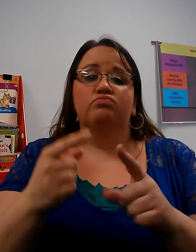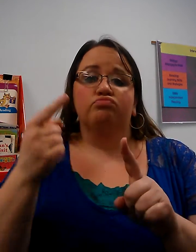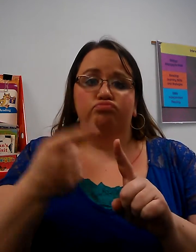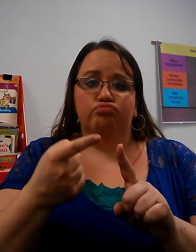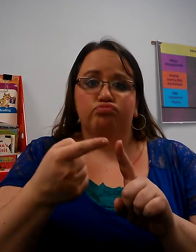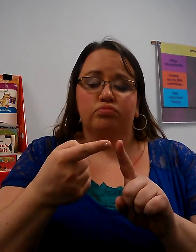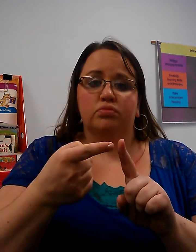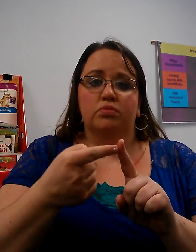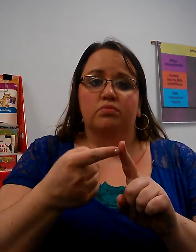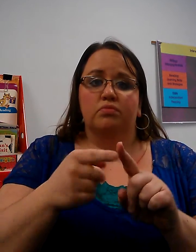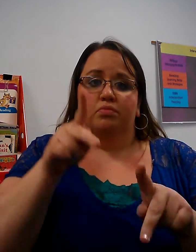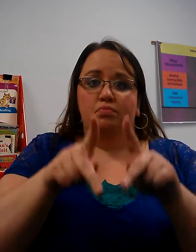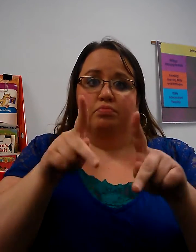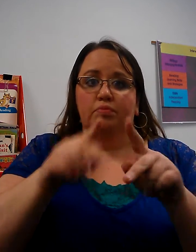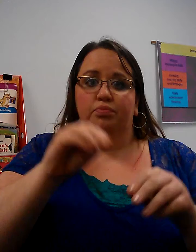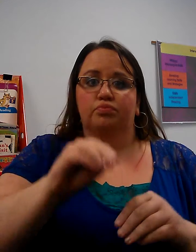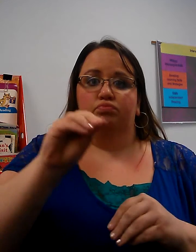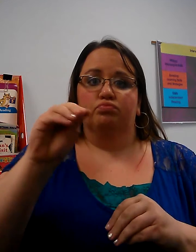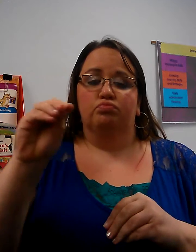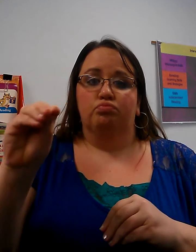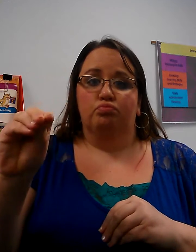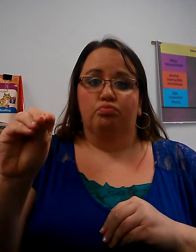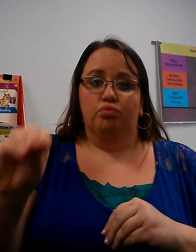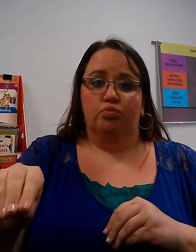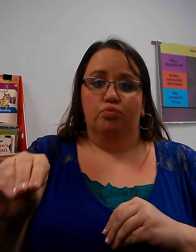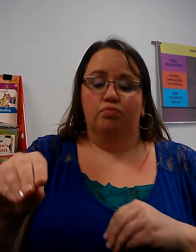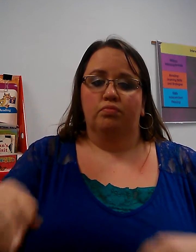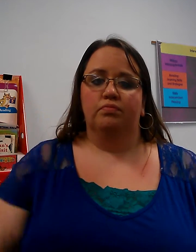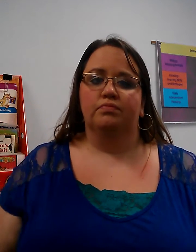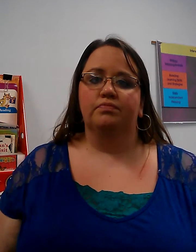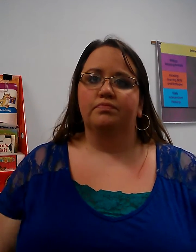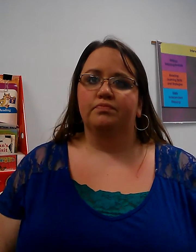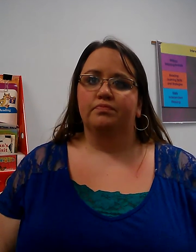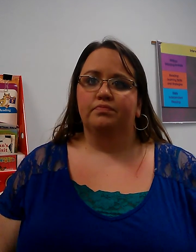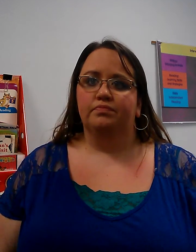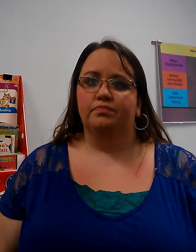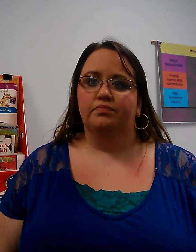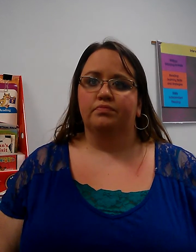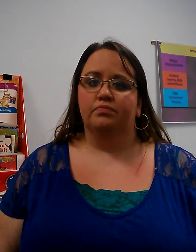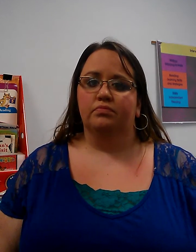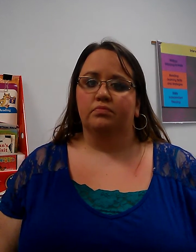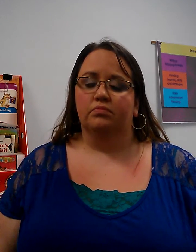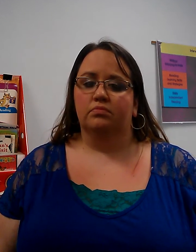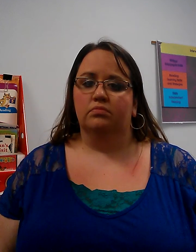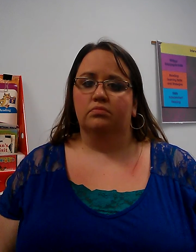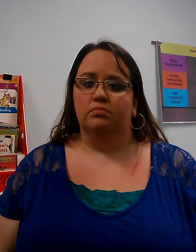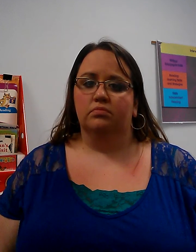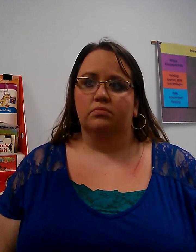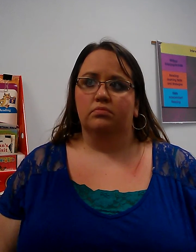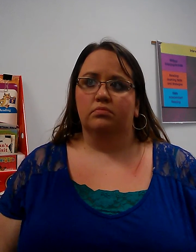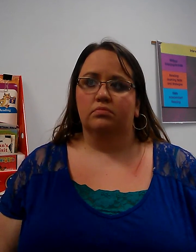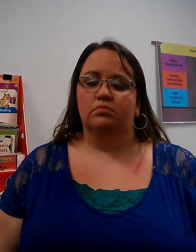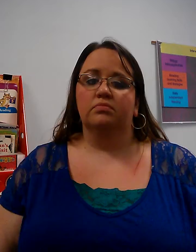The second trend is the decentralization or out-movement of manufacturing employment to the suburbs.